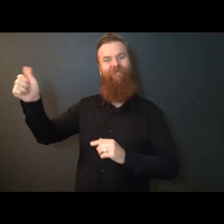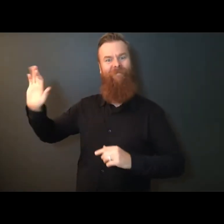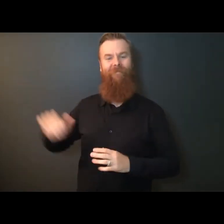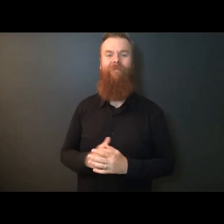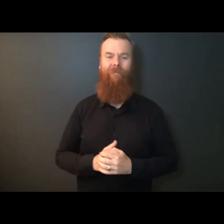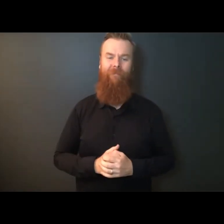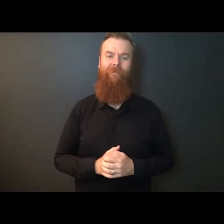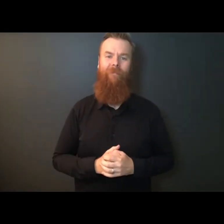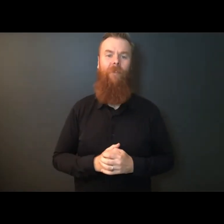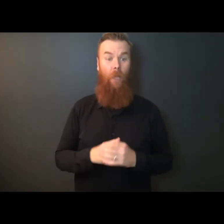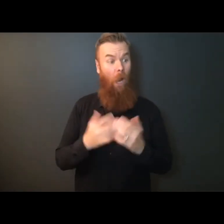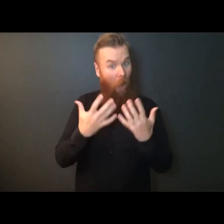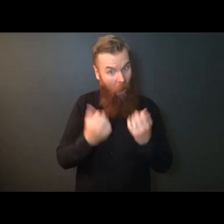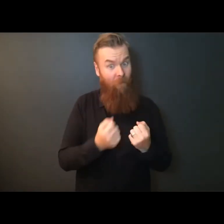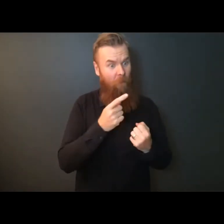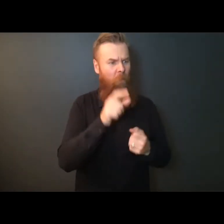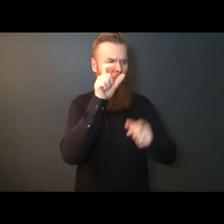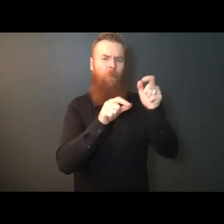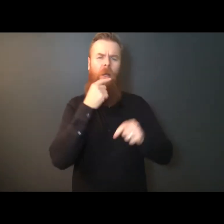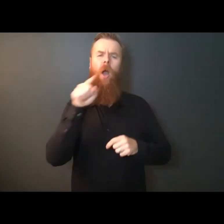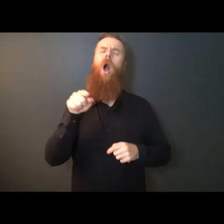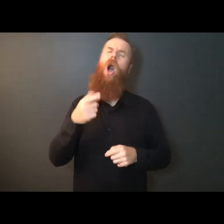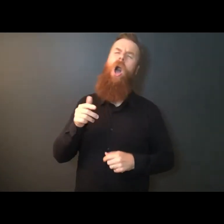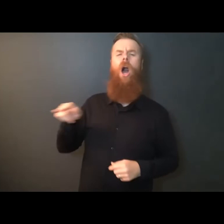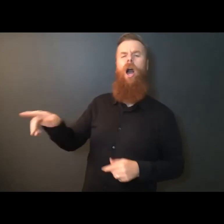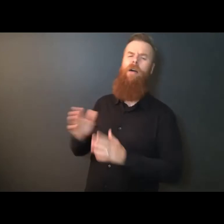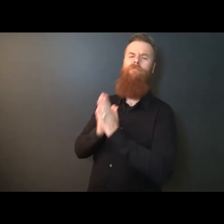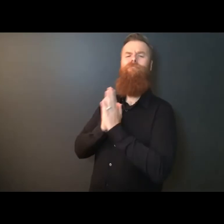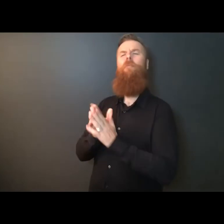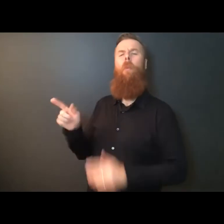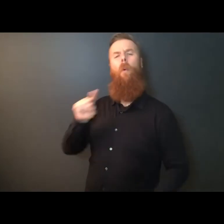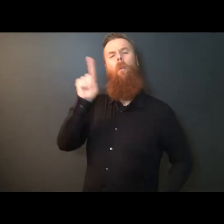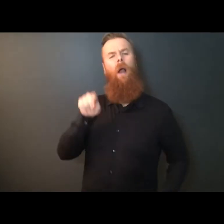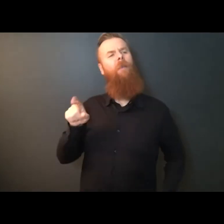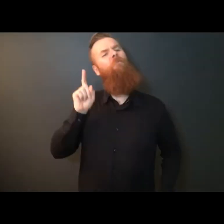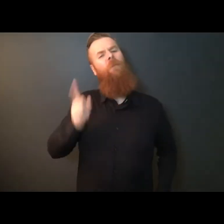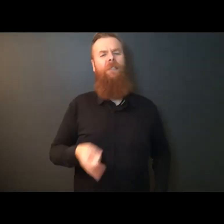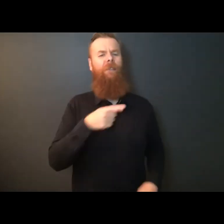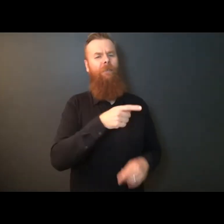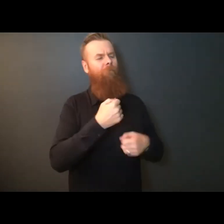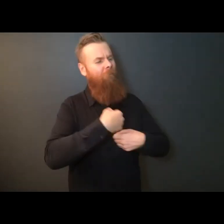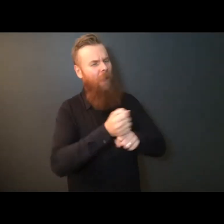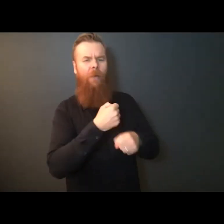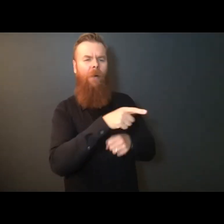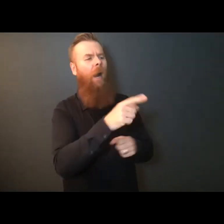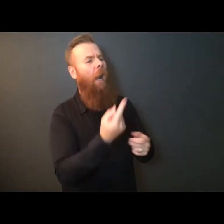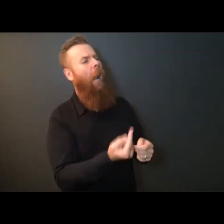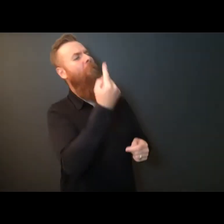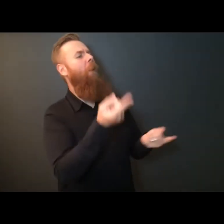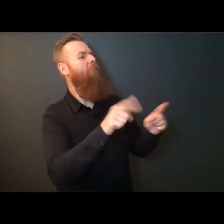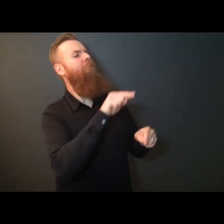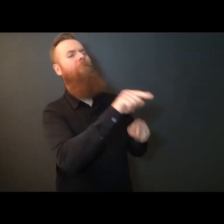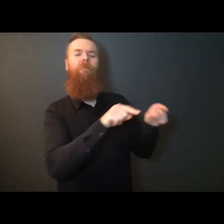done. Although in our experience, if you can get underneath that, you do see a lot